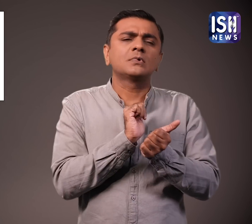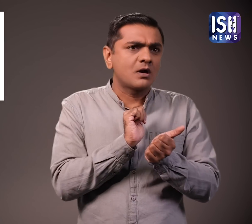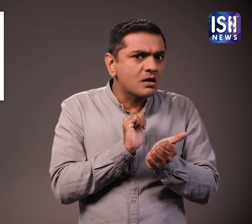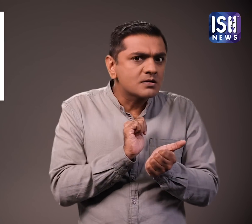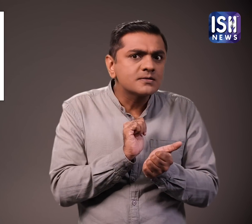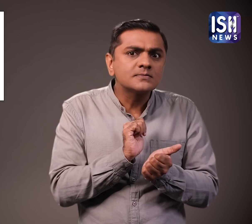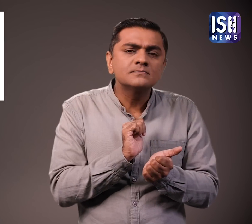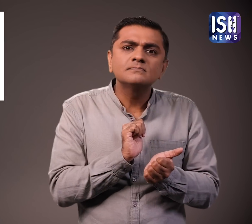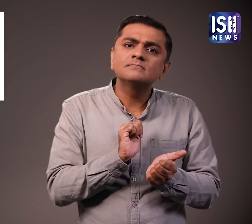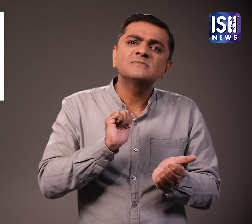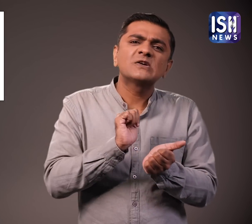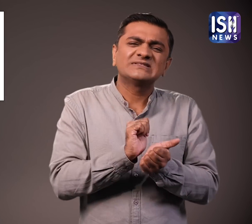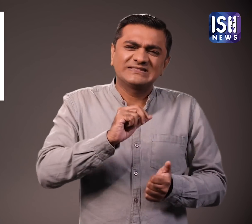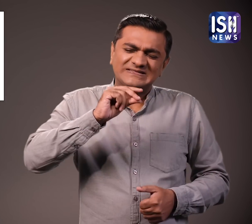Doctors swiftly took action.